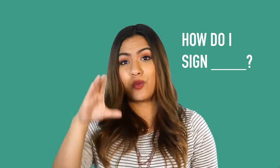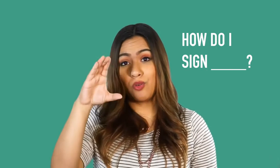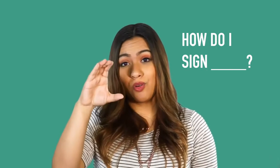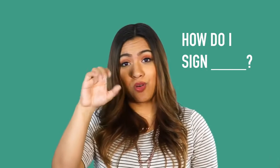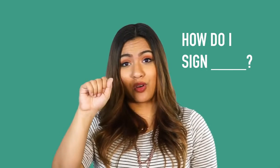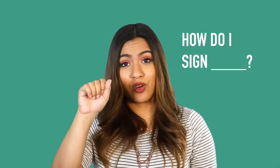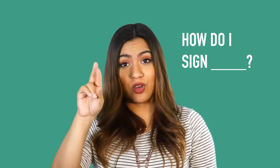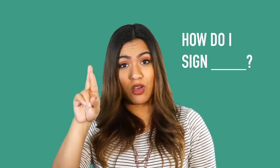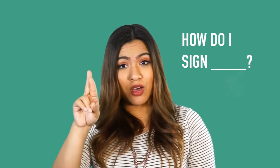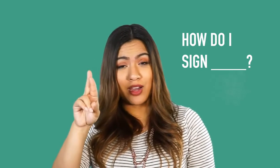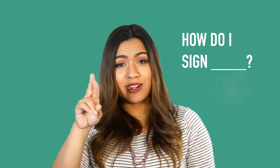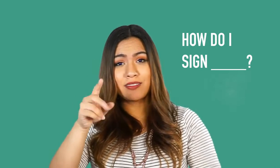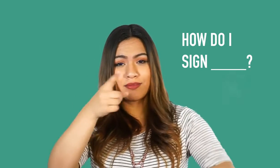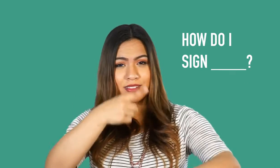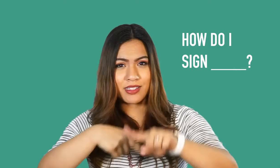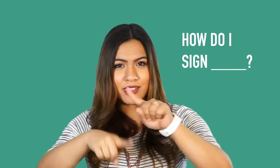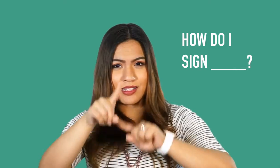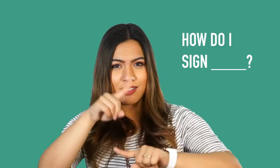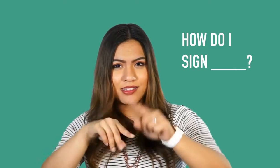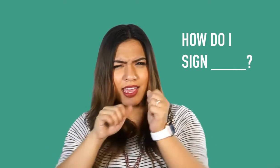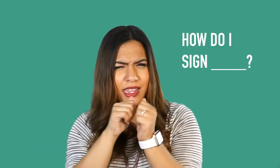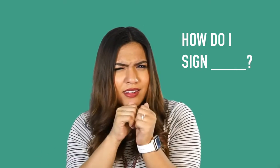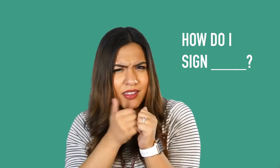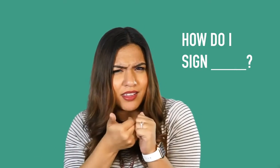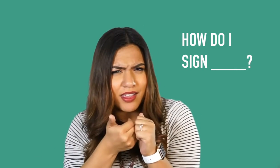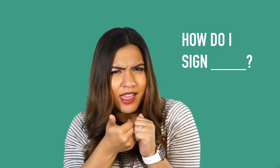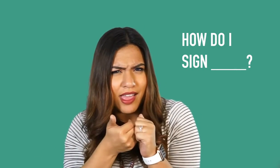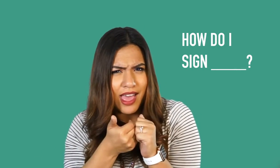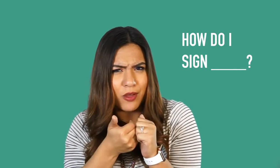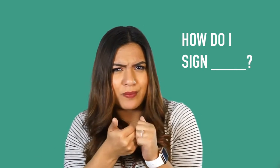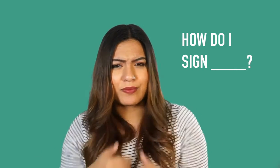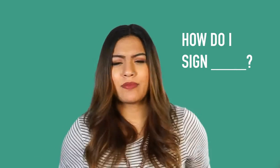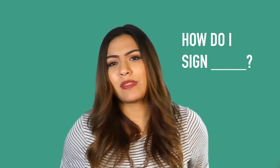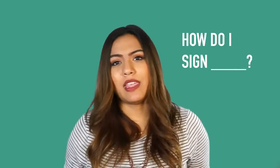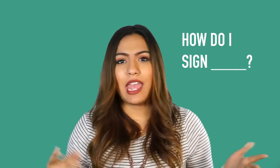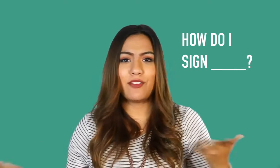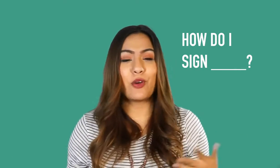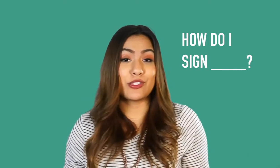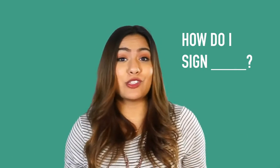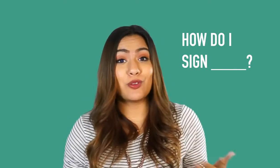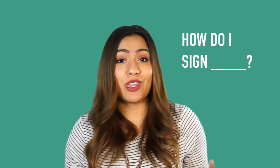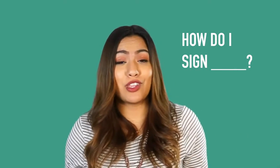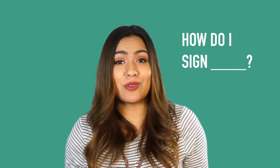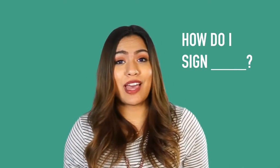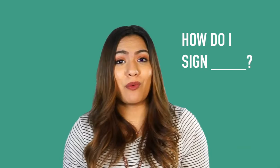So car, sign how. And of course, you can use that